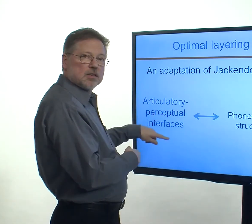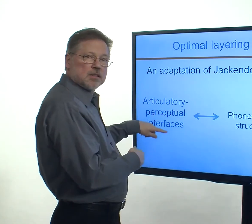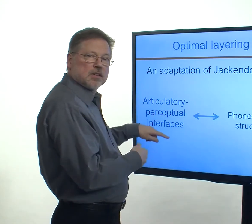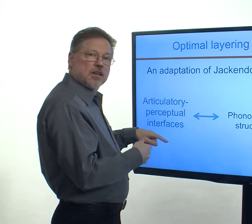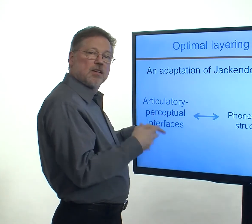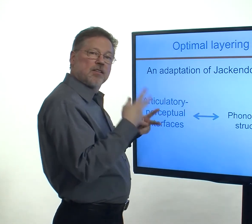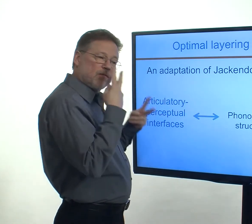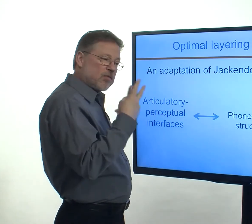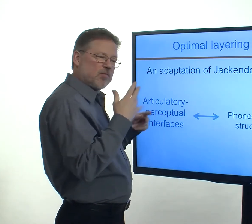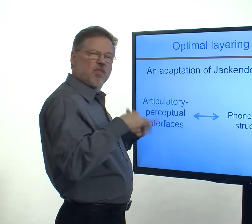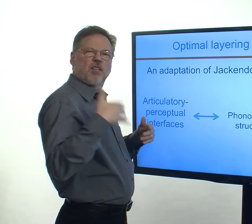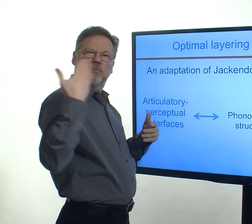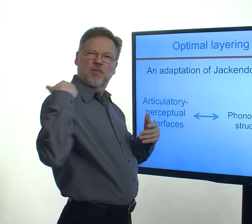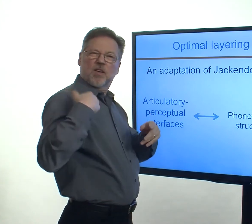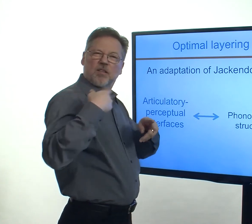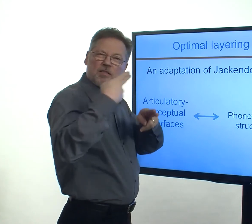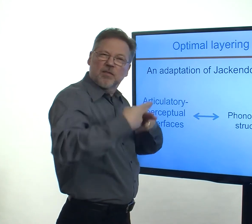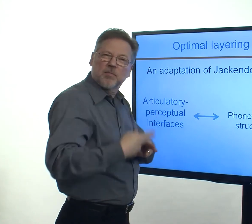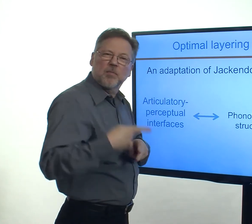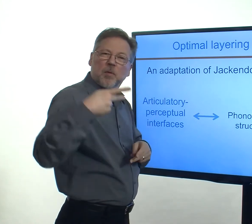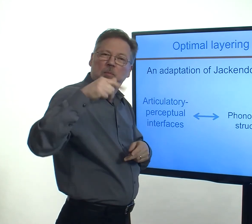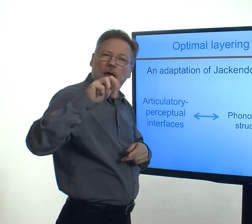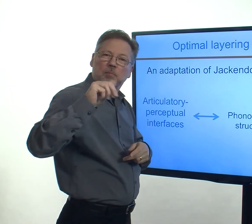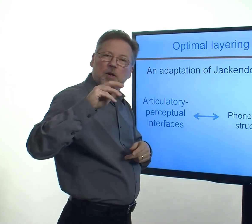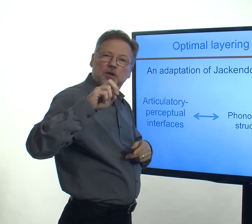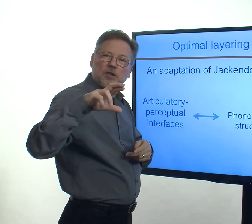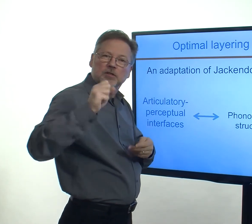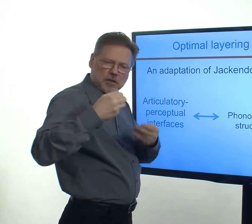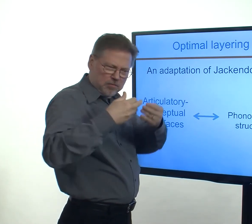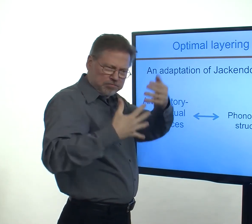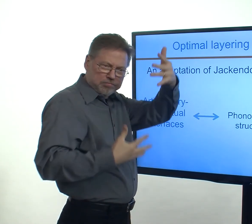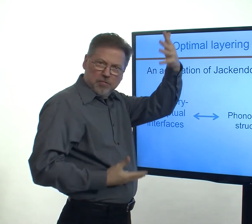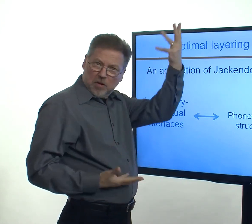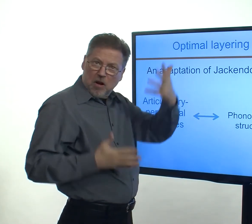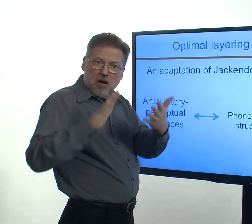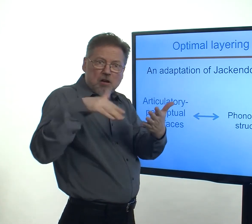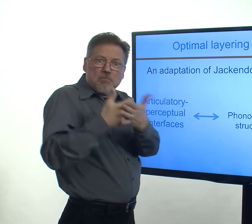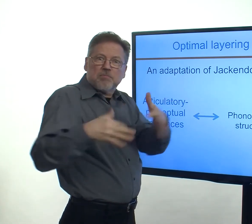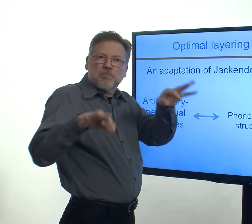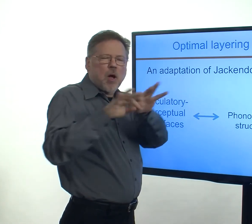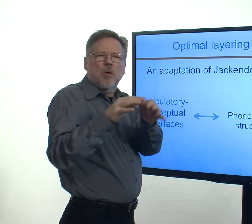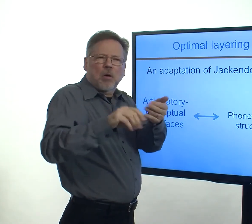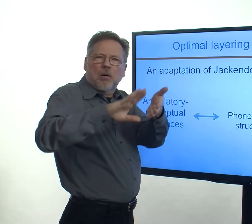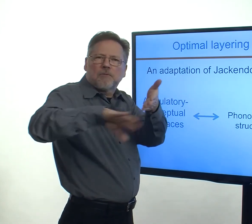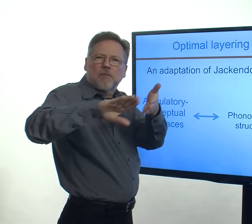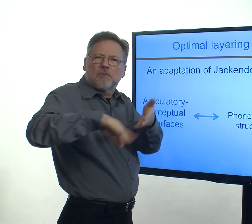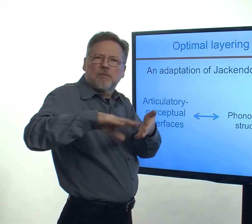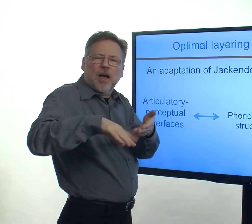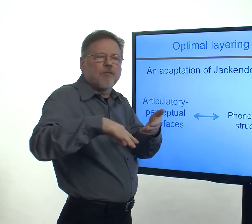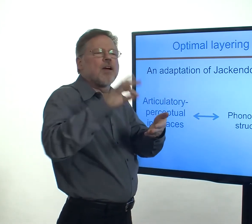figuring out how this interface uses the parameters I mentioned earlier, keeping in mind that not all of them are